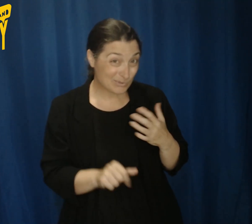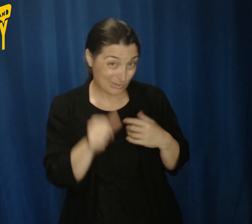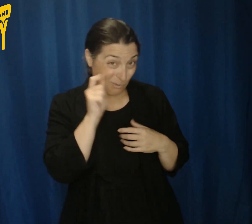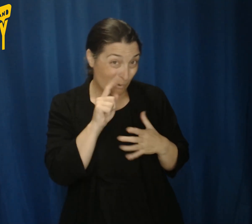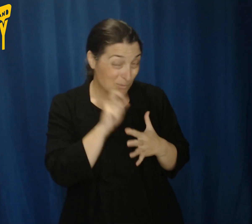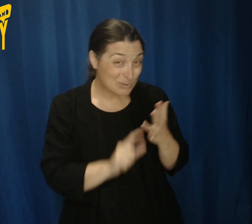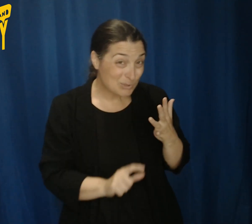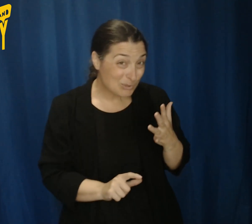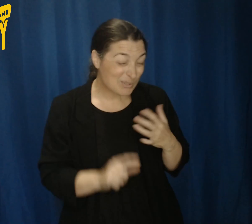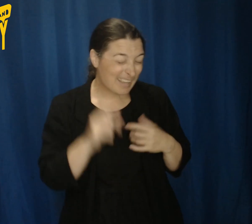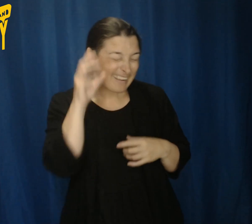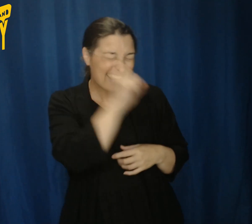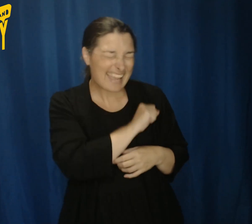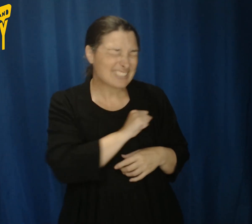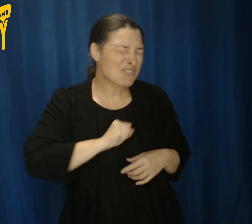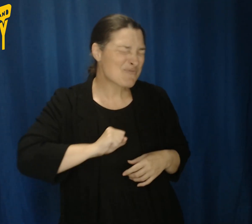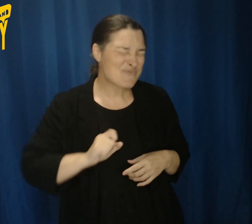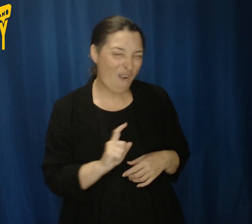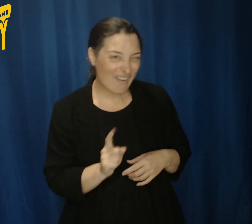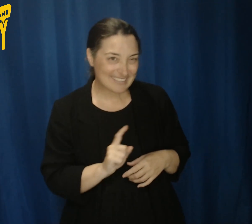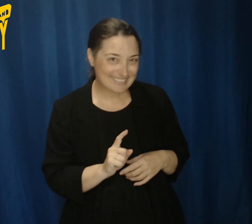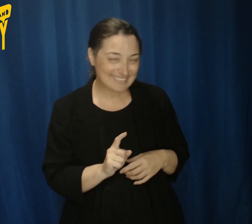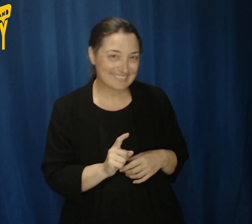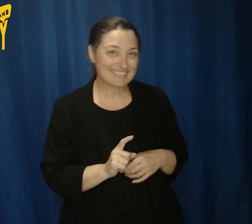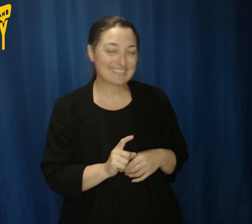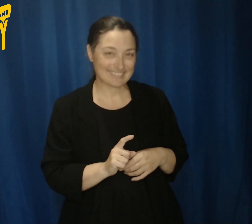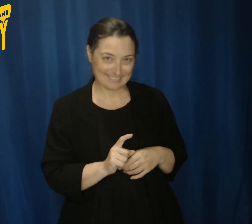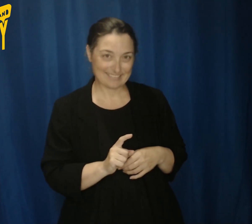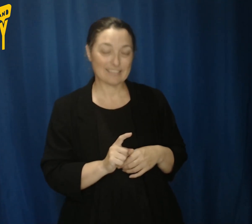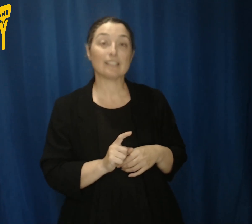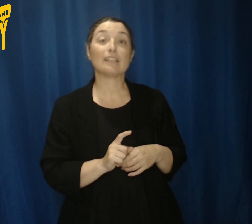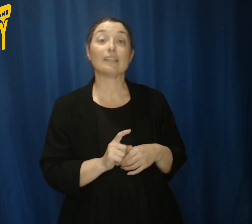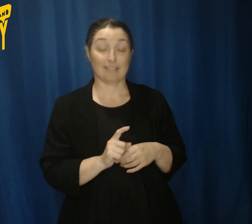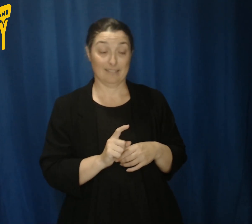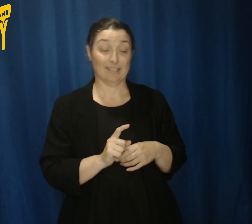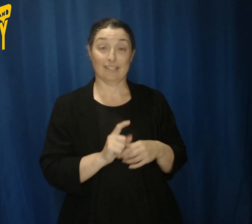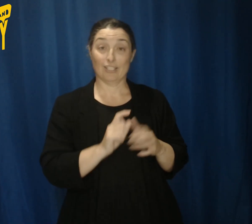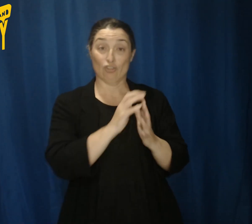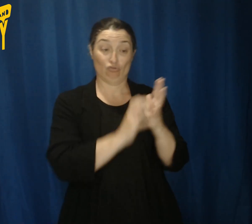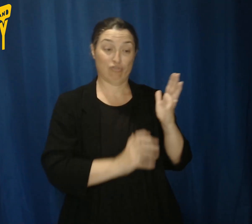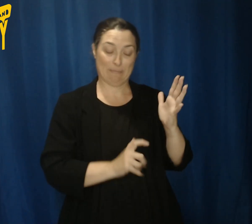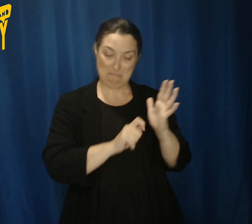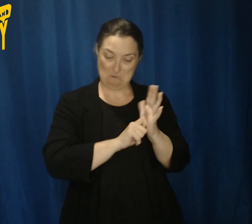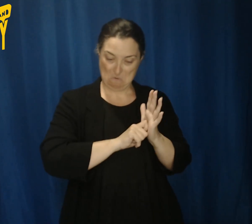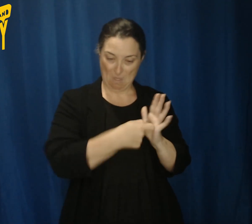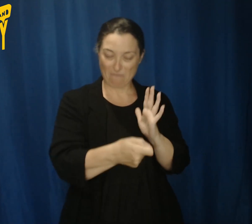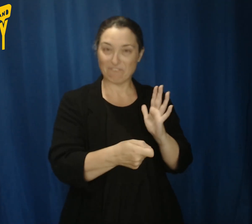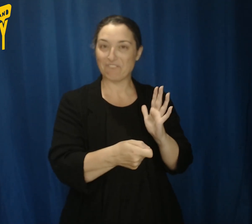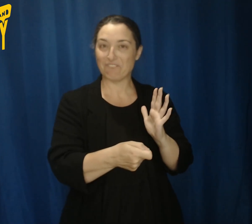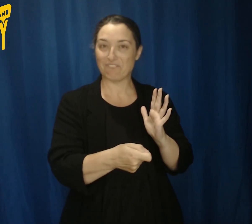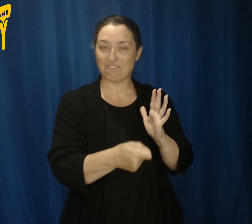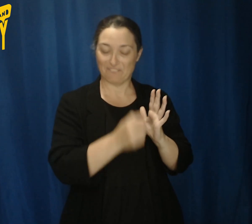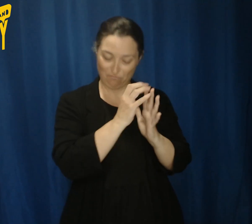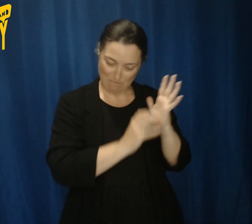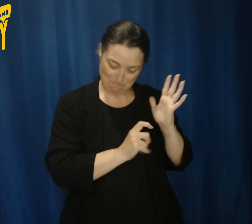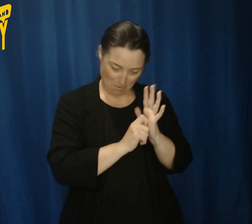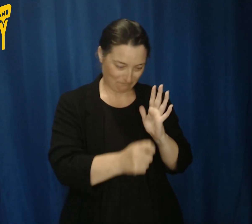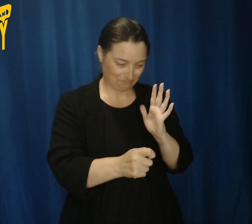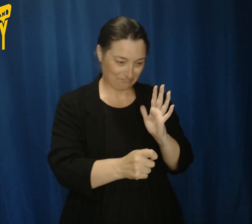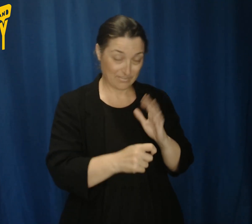Guess what? We're going to lock off the script. We're going to lock off the script. Kath, I say this with